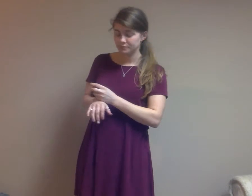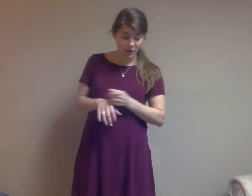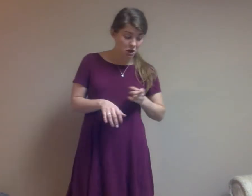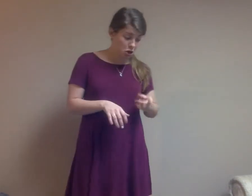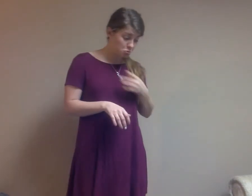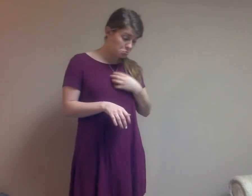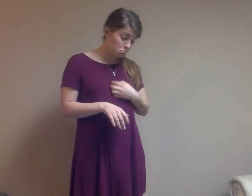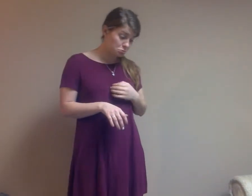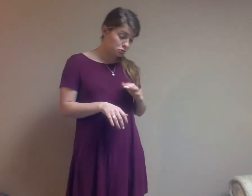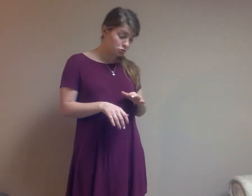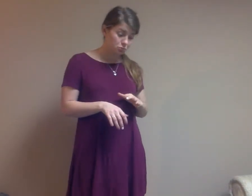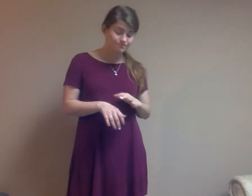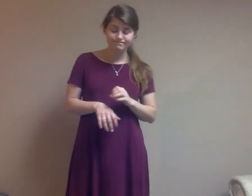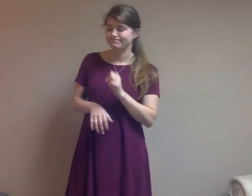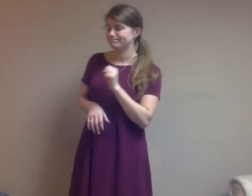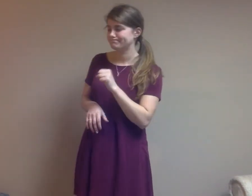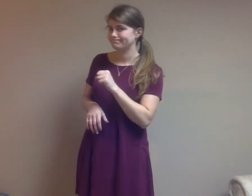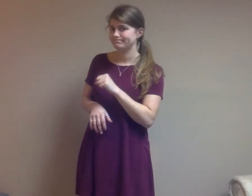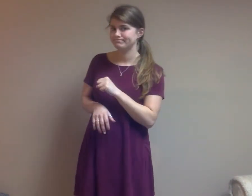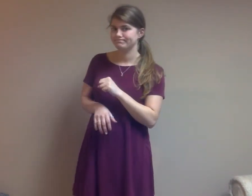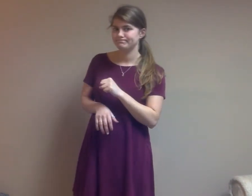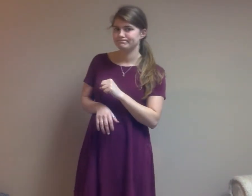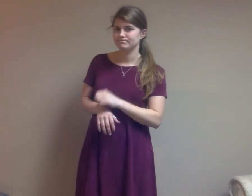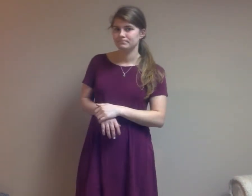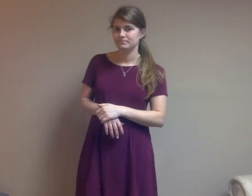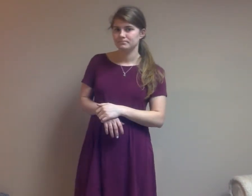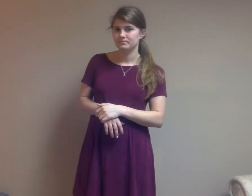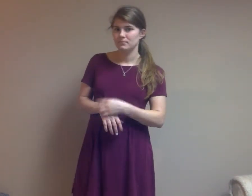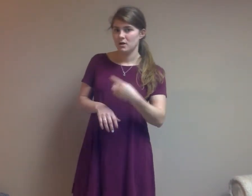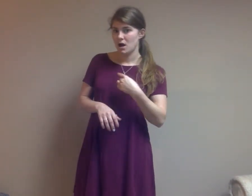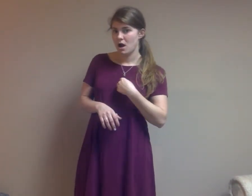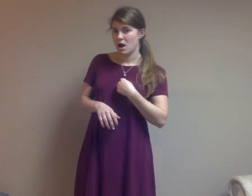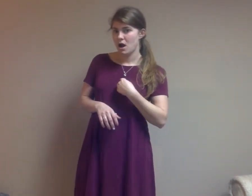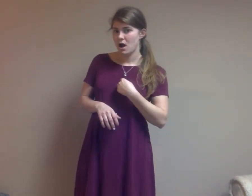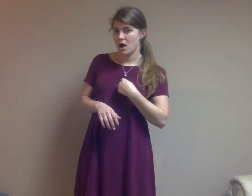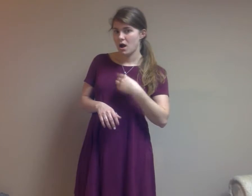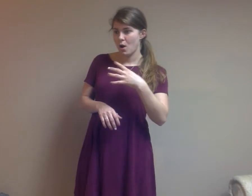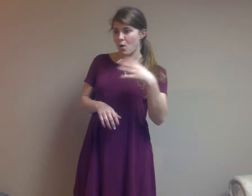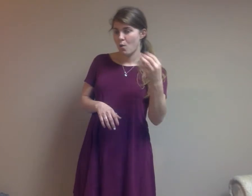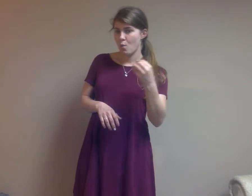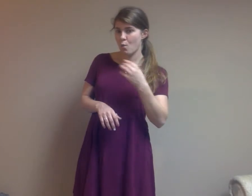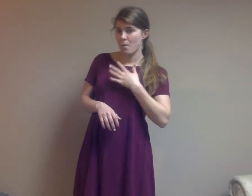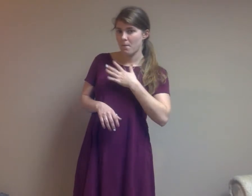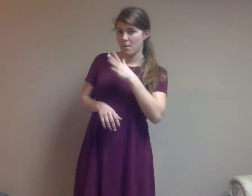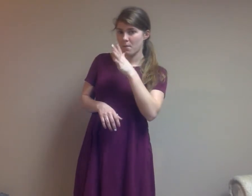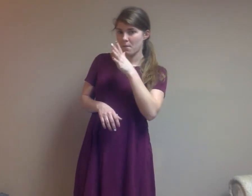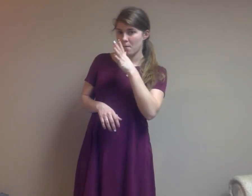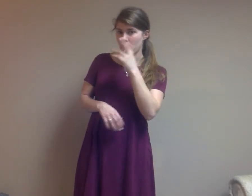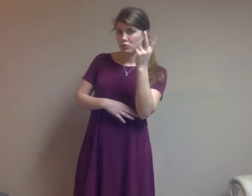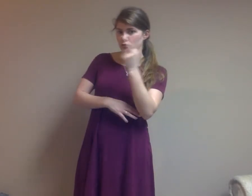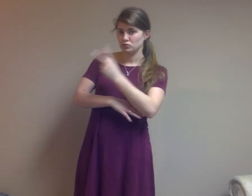Yeah. I've been without my mum for 2 days. Already, but not for a week. Is it harder than you